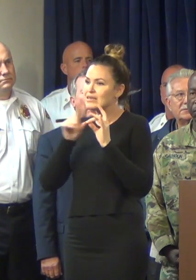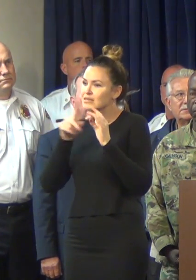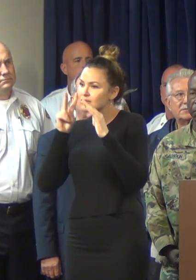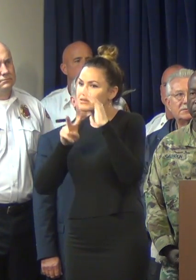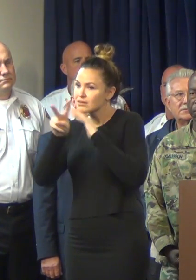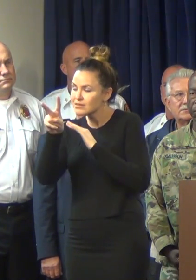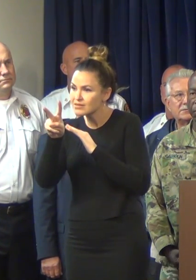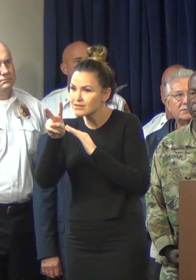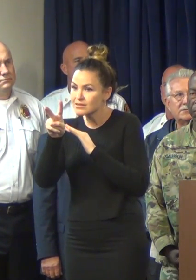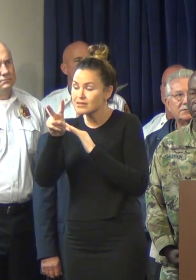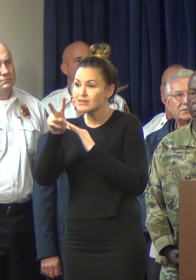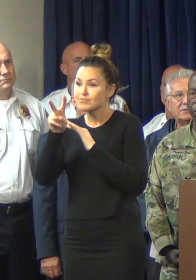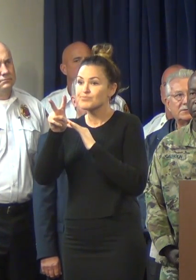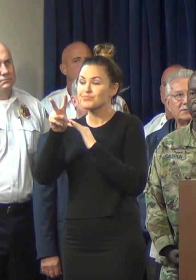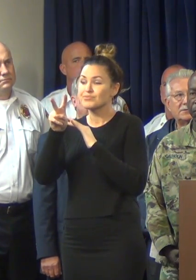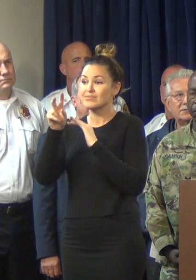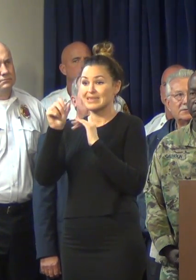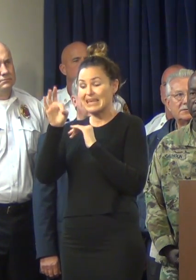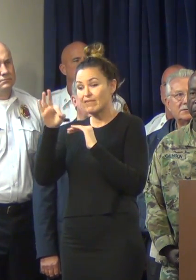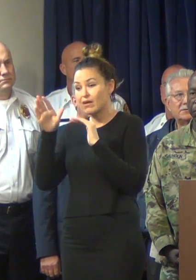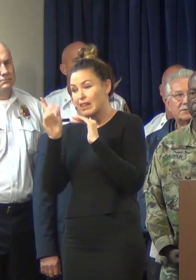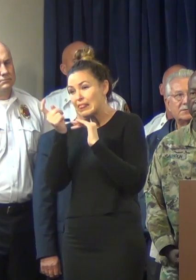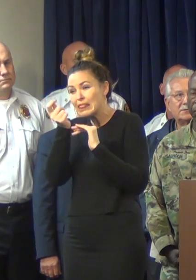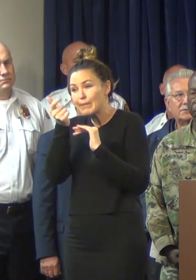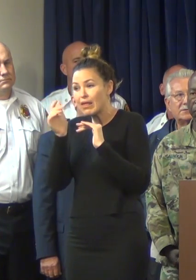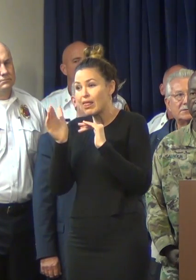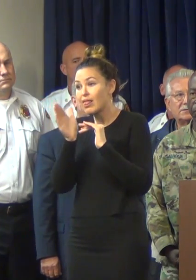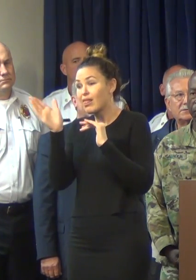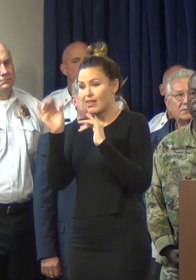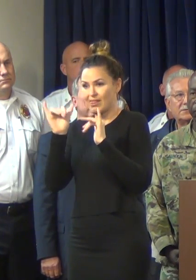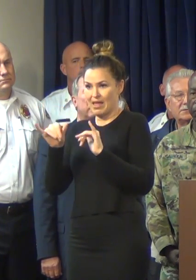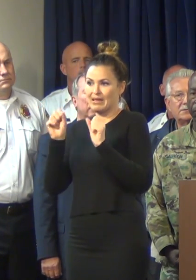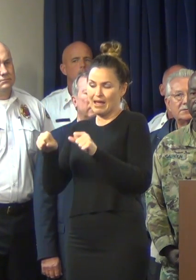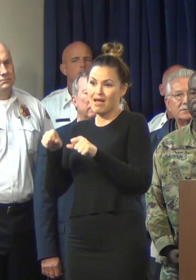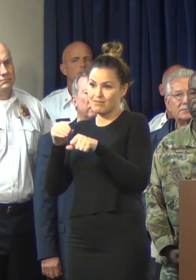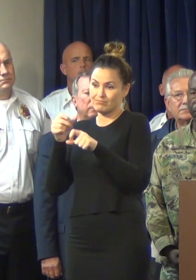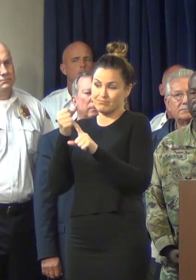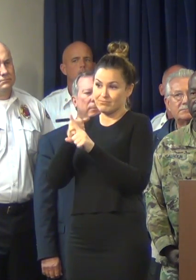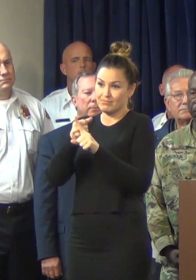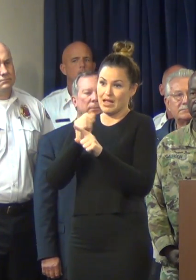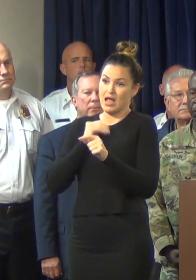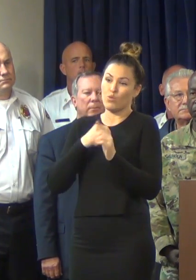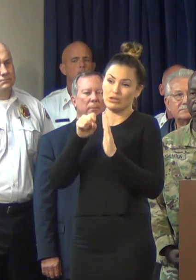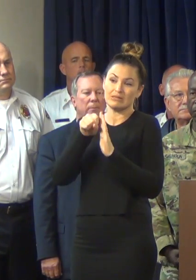And it's just a few degree change can have a dramatic impact on what happens to our state.